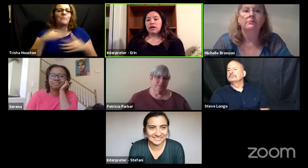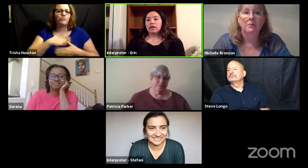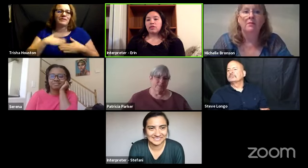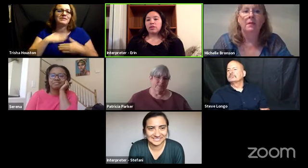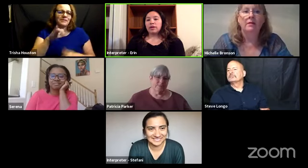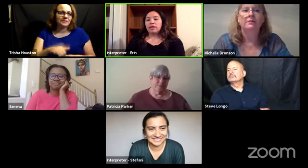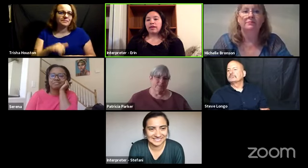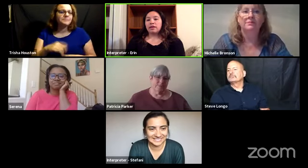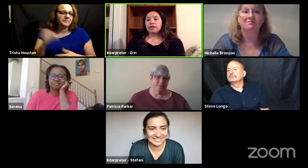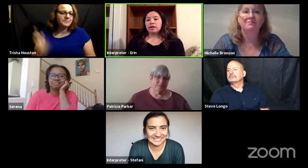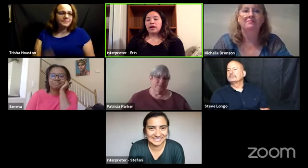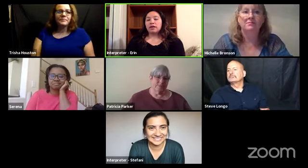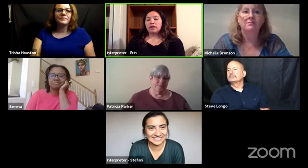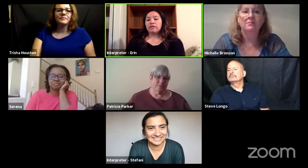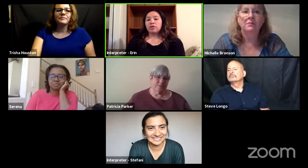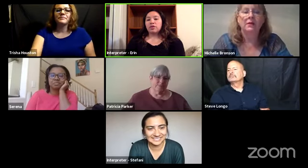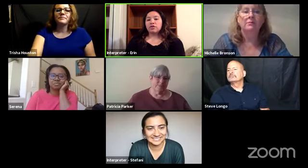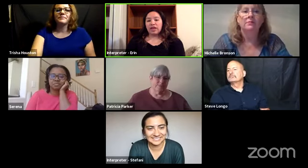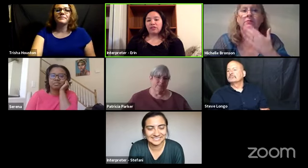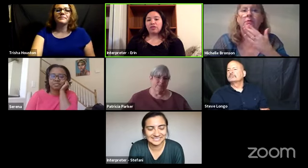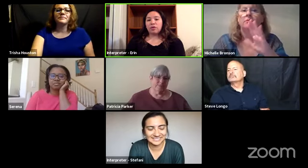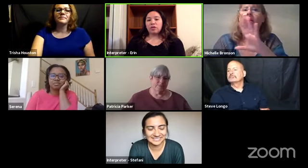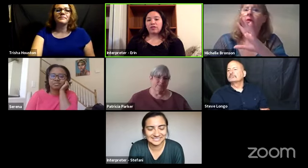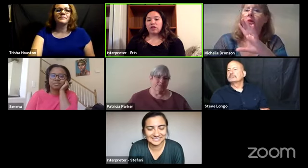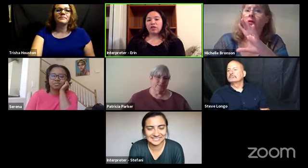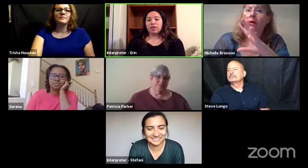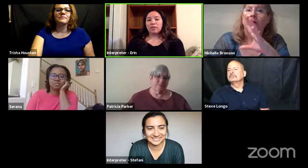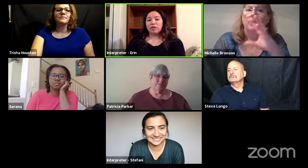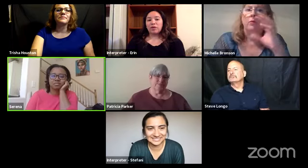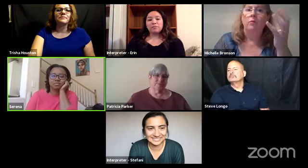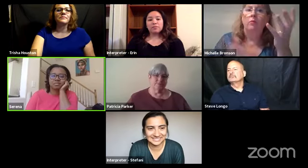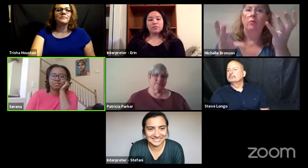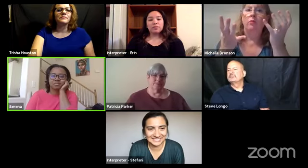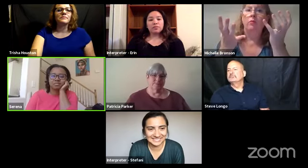And we want to give you a huge thanks from the whole deaf and hard of hearing community.